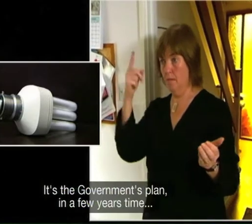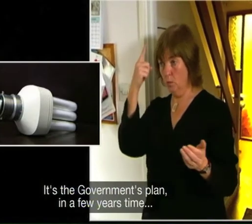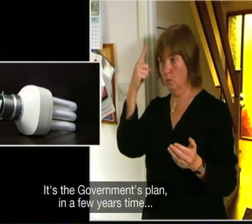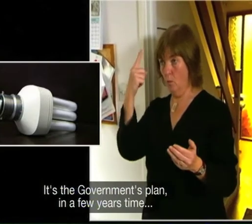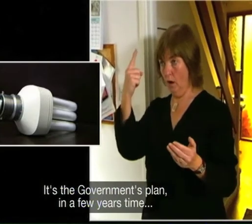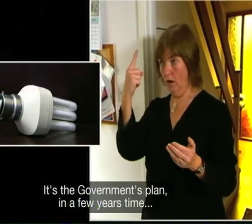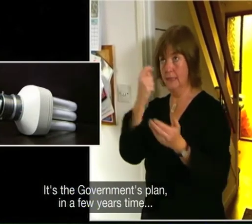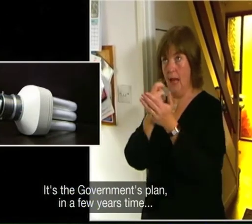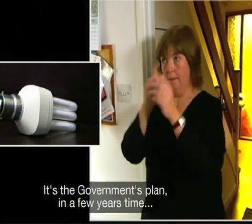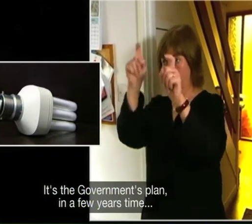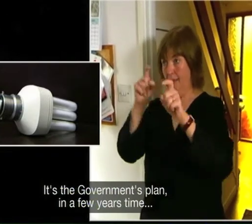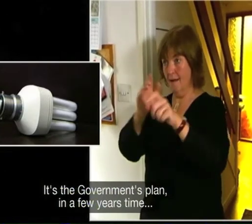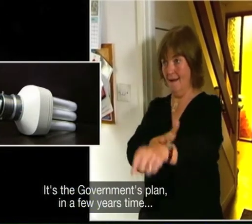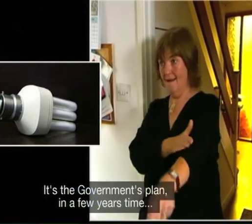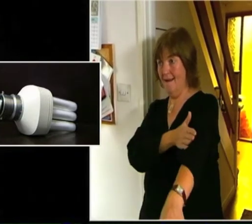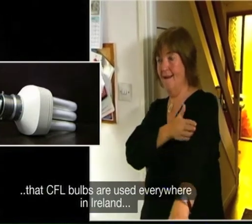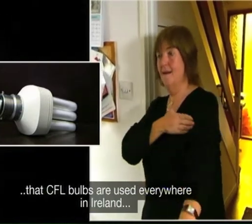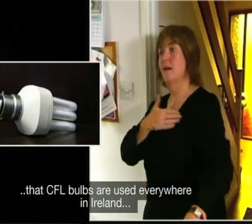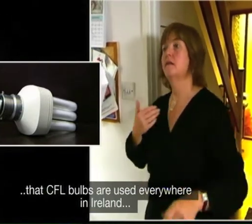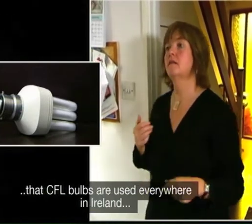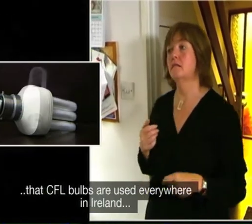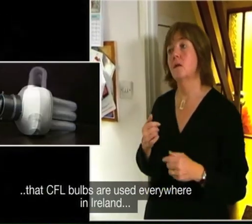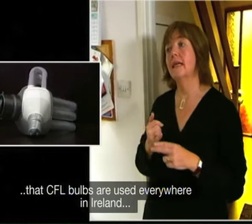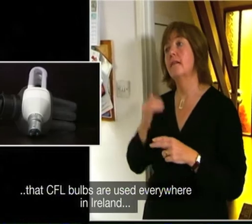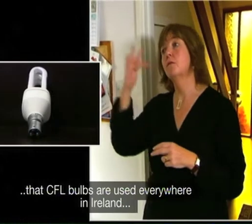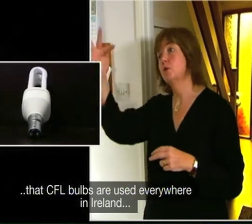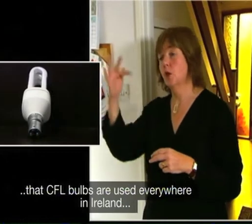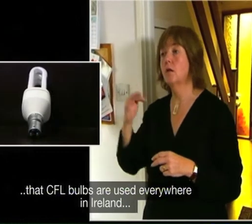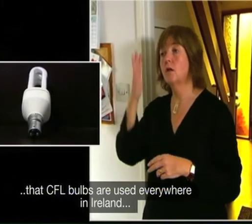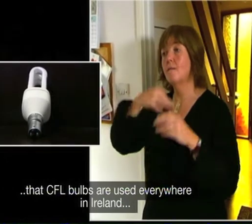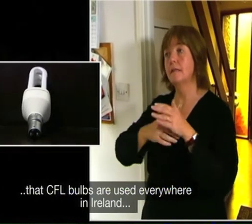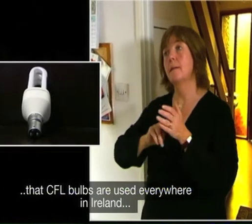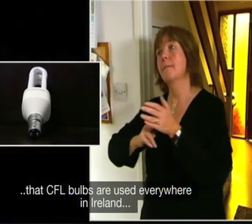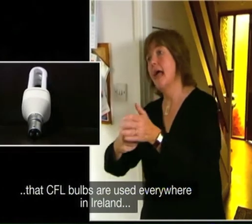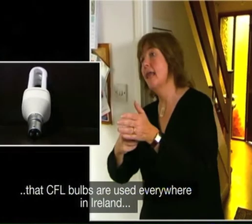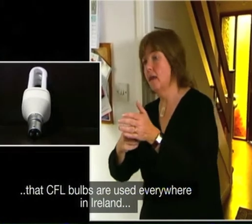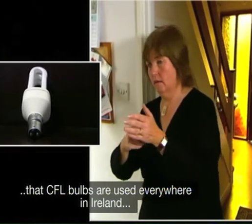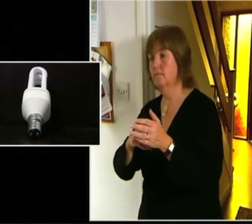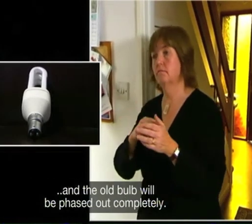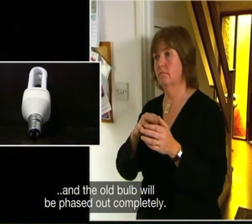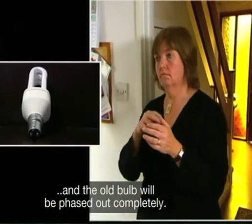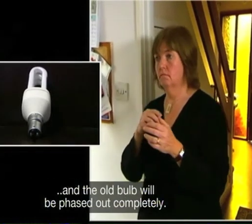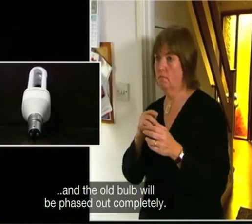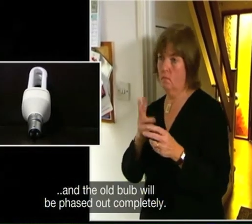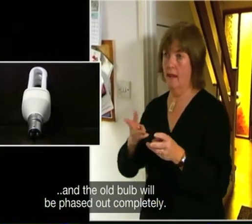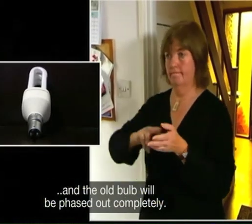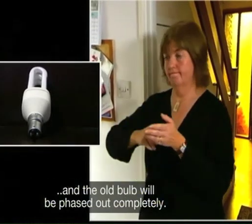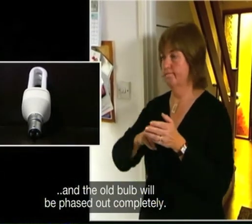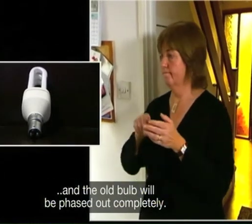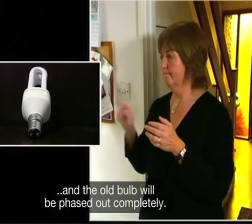government's plan, in a few years' time, that CFL light bulbs are used everywhere in Ireland, and the old bulb will be phased